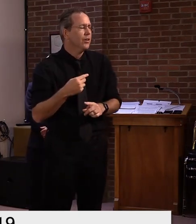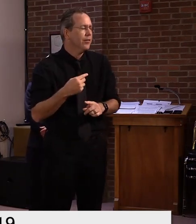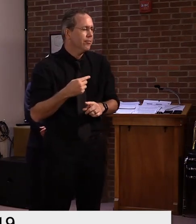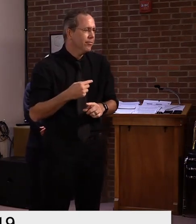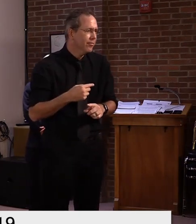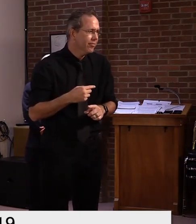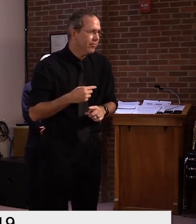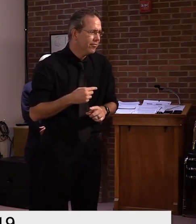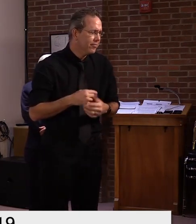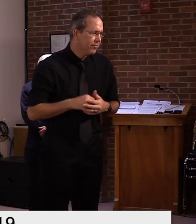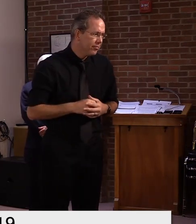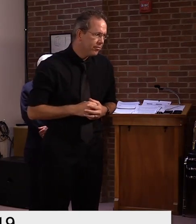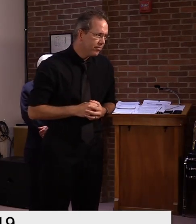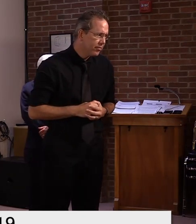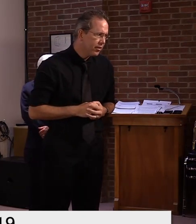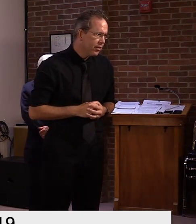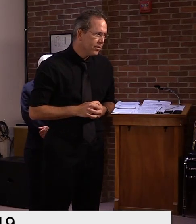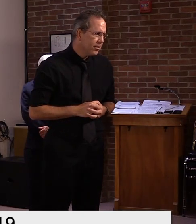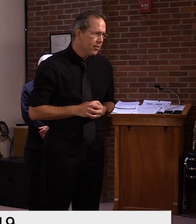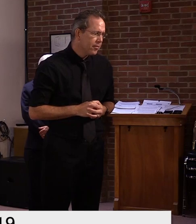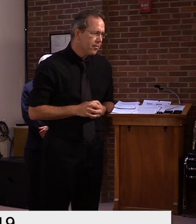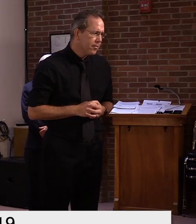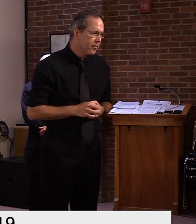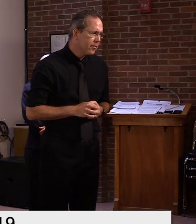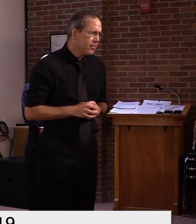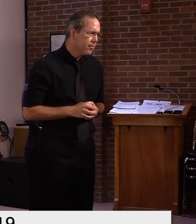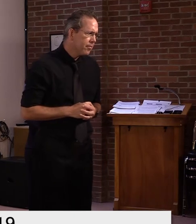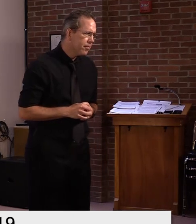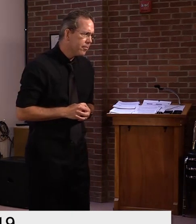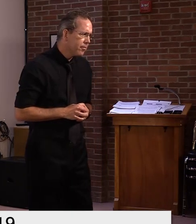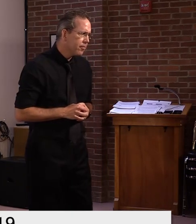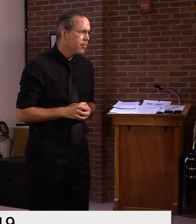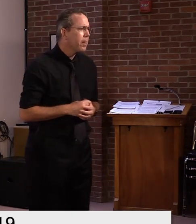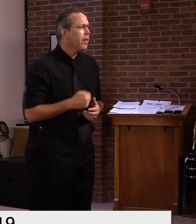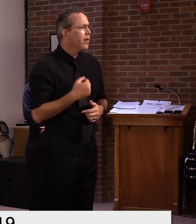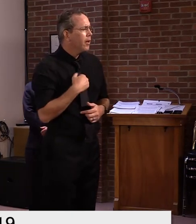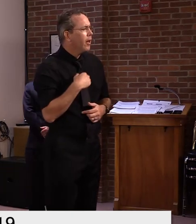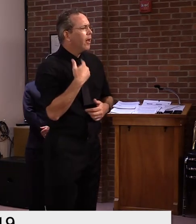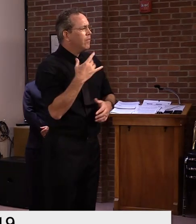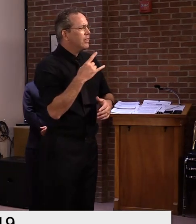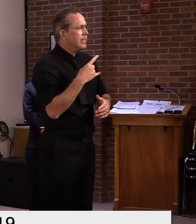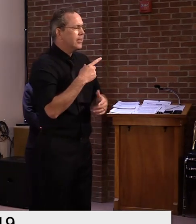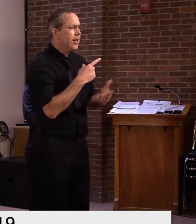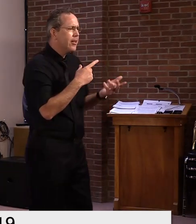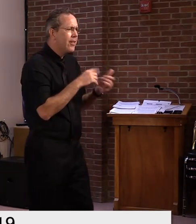to talk to the legislature about how best to enable voters to participate in that process.